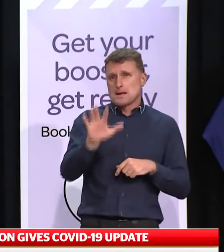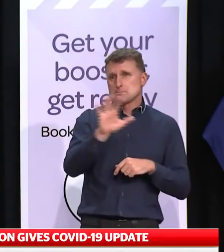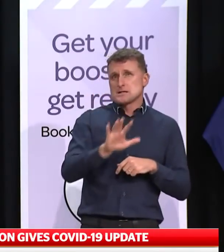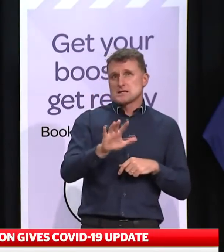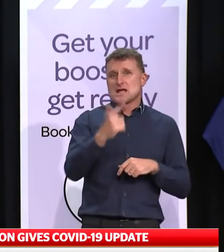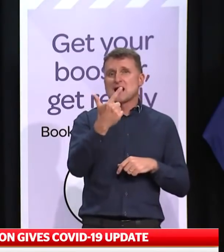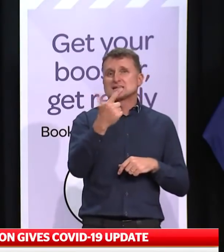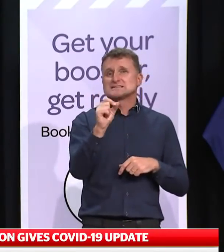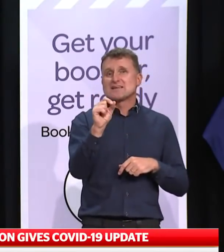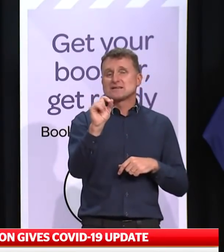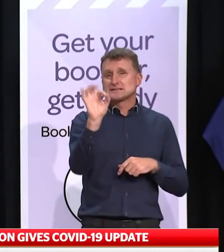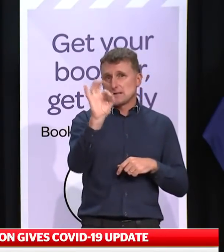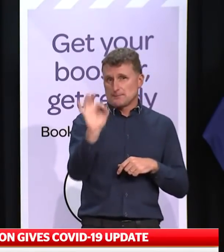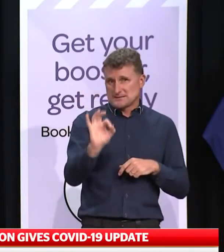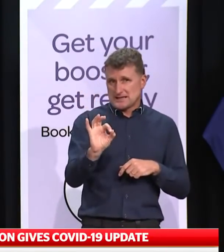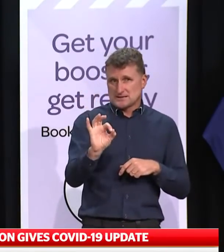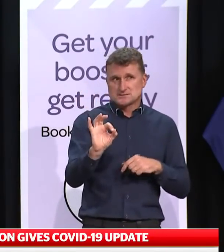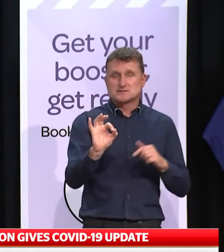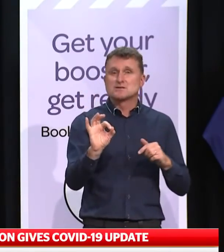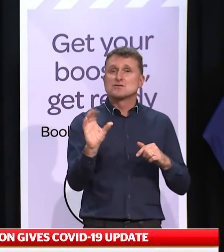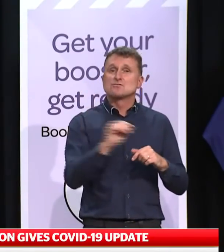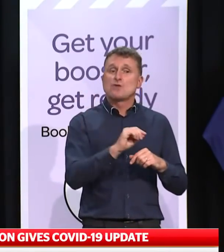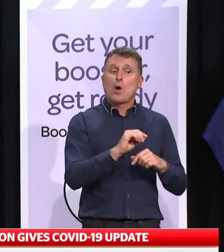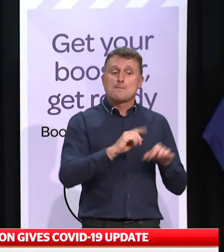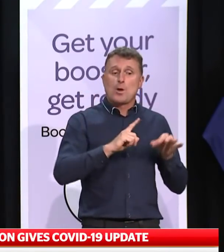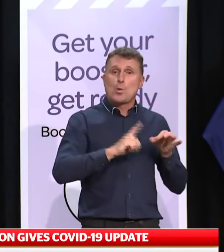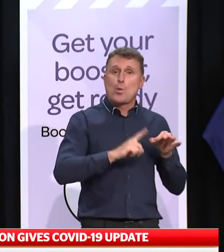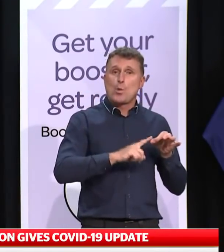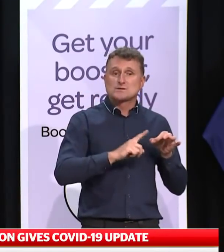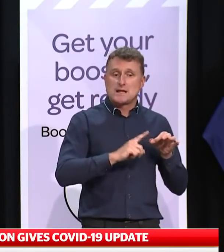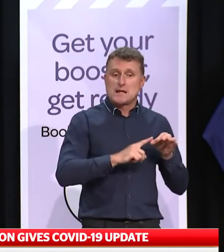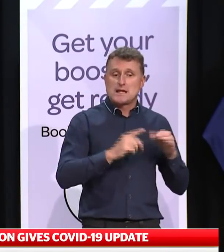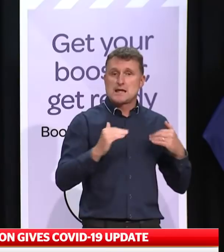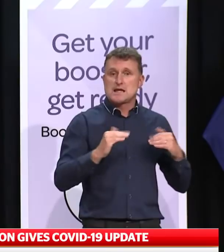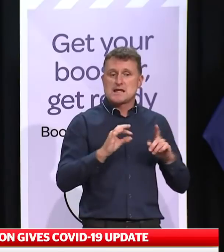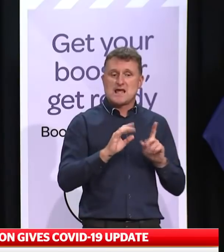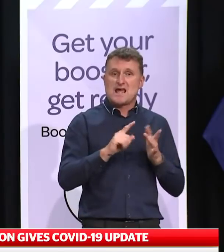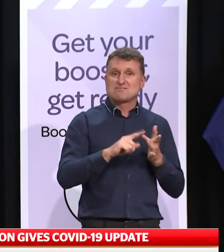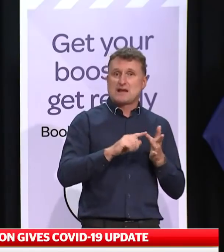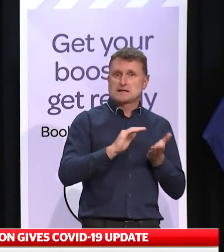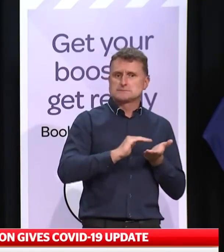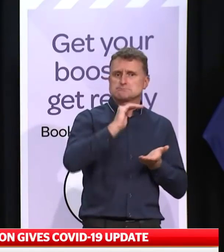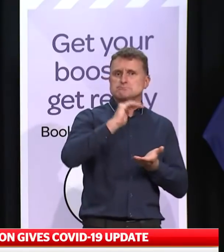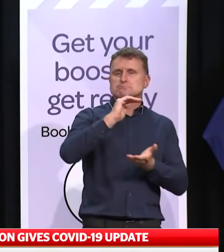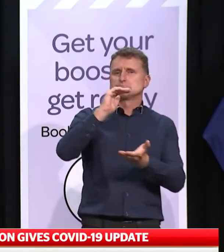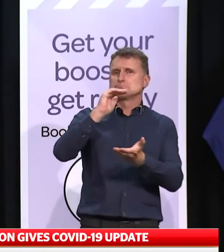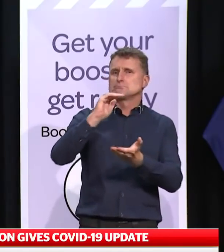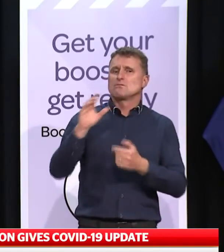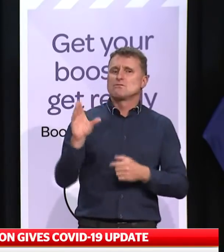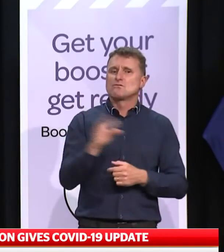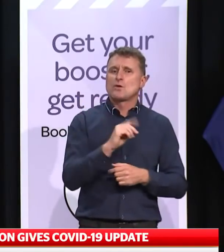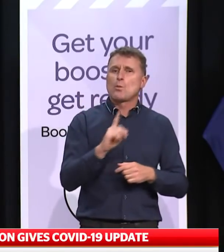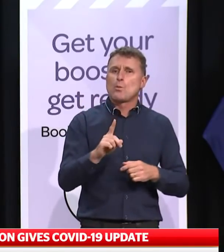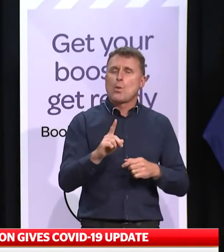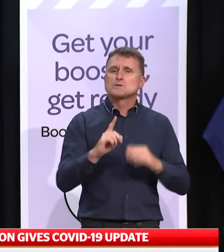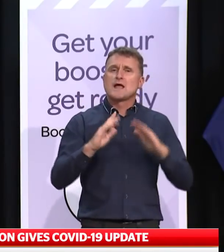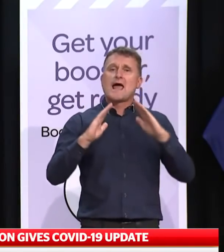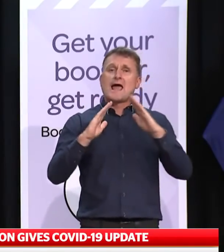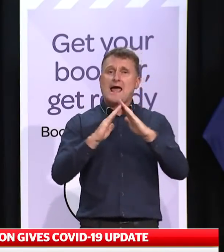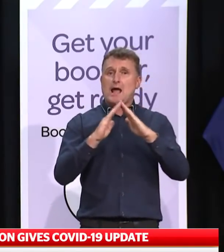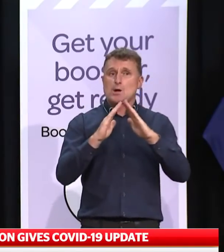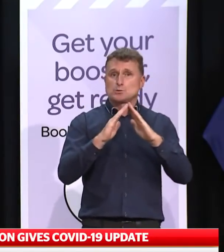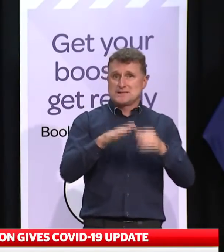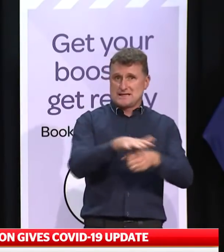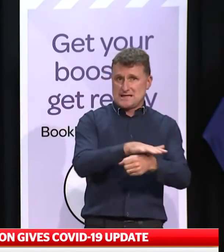the latest quarterly inflation increase comes from two things. One, the broad housing area, which contains a number